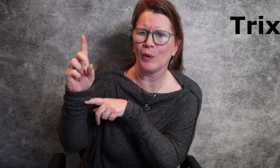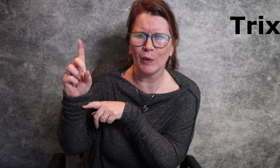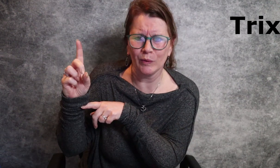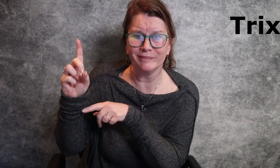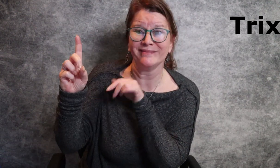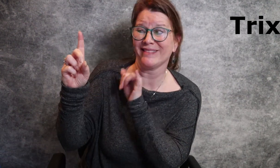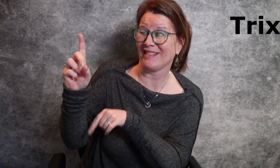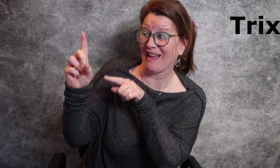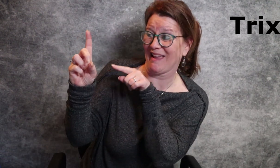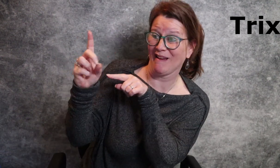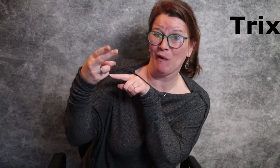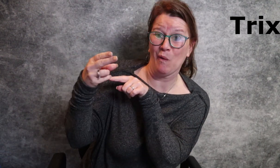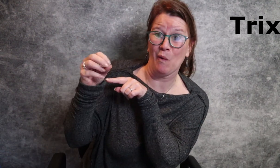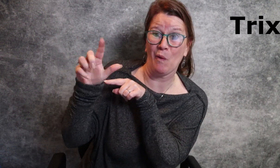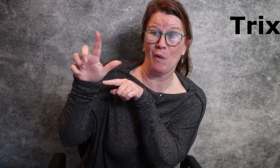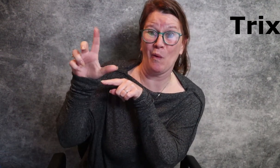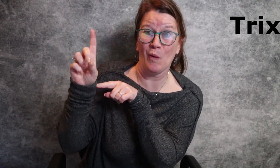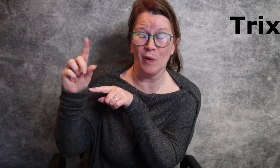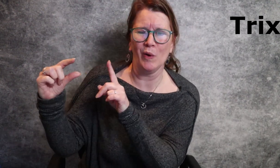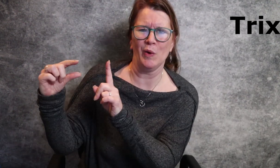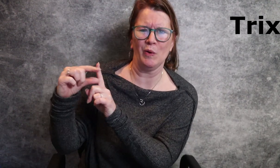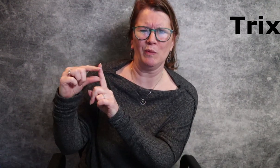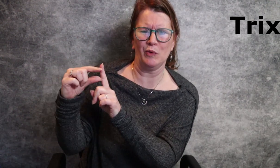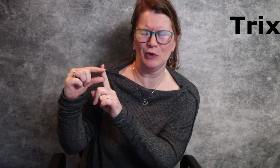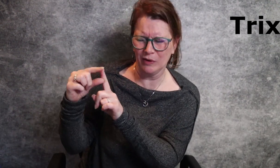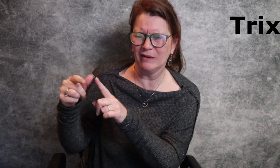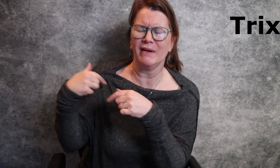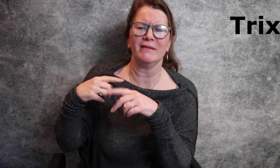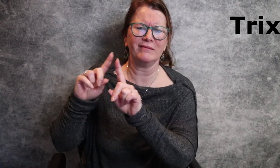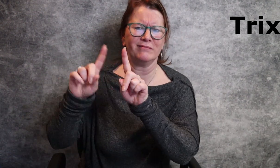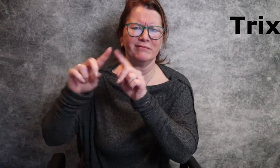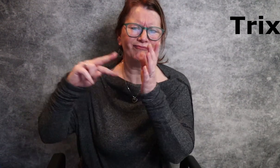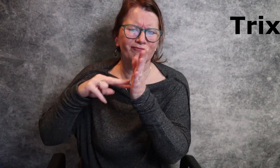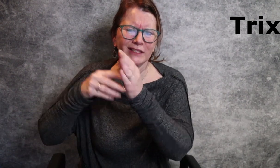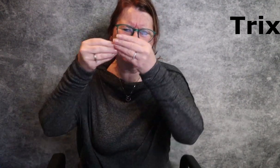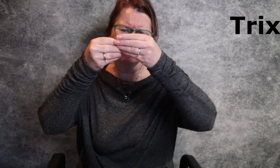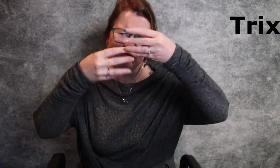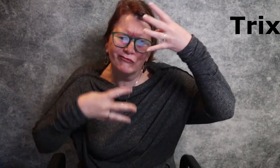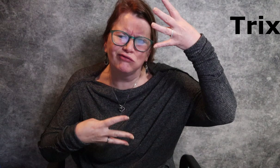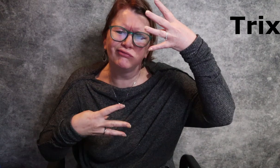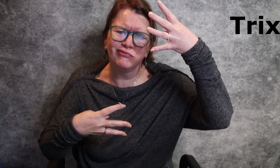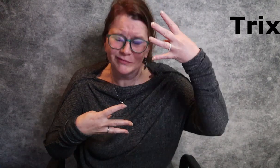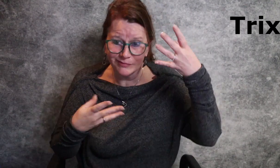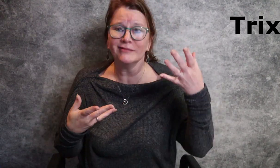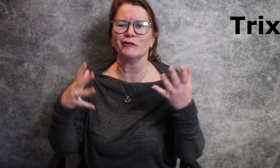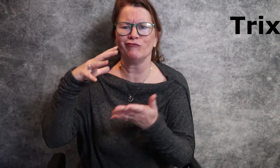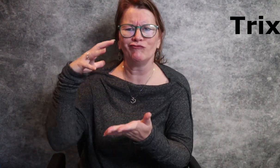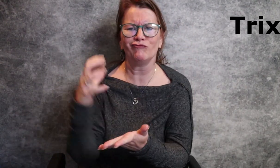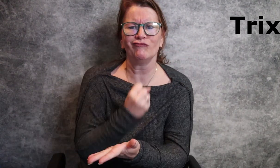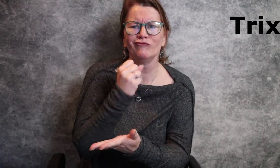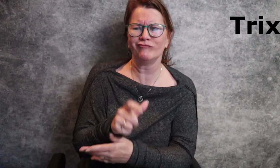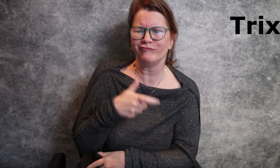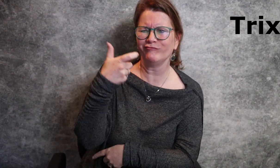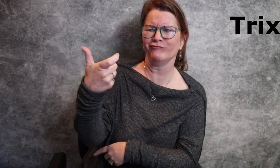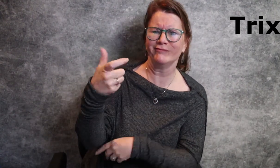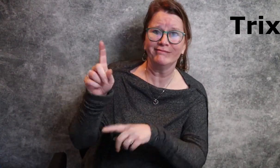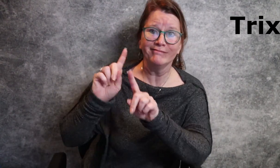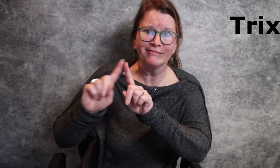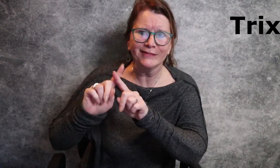The following video focuses on the word hold, which can have a variety of meanings. So be sure to watch for all